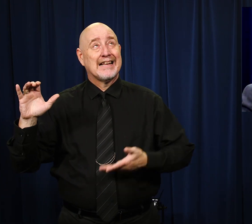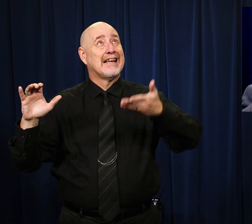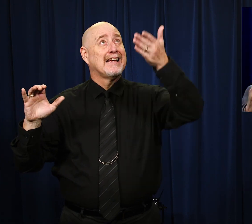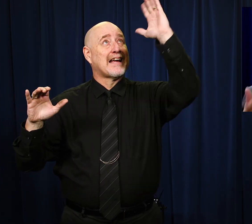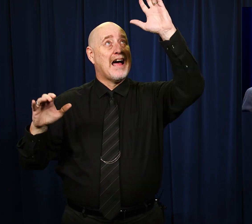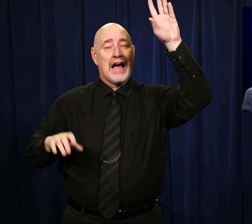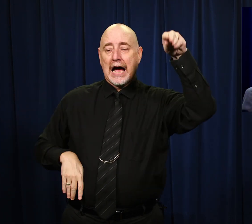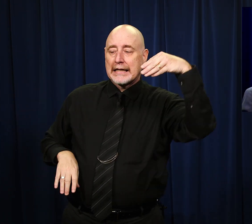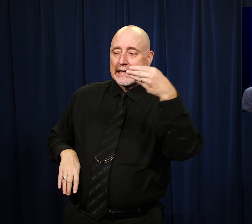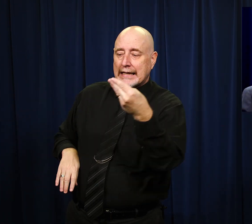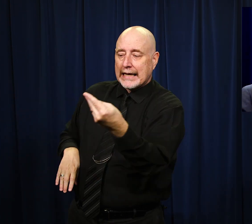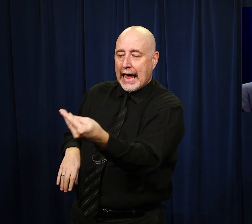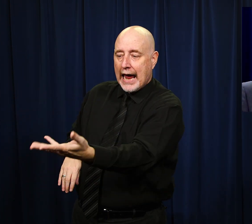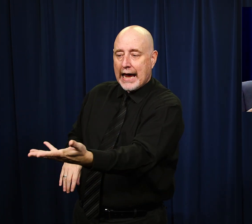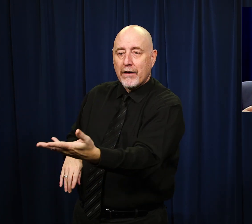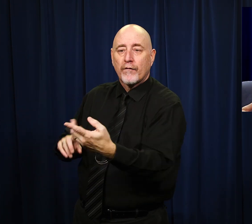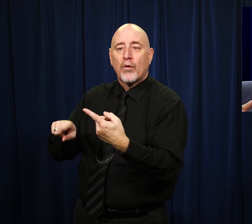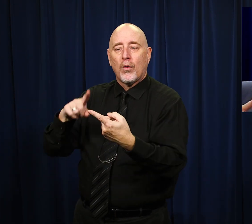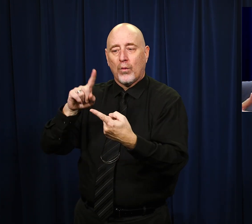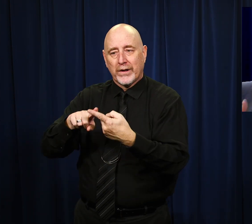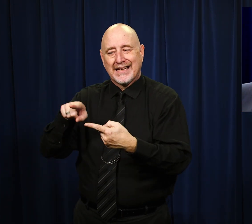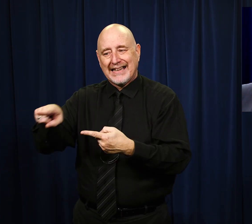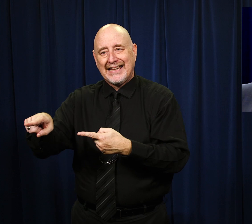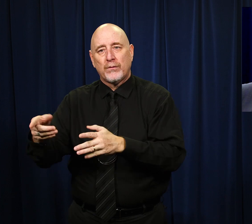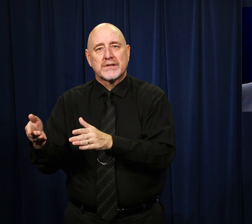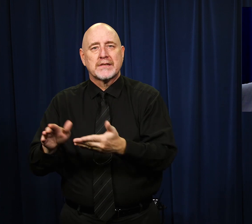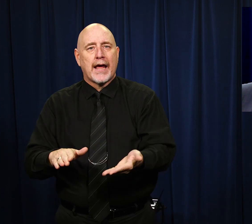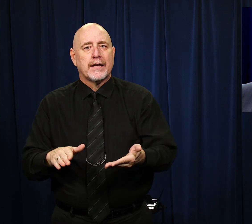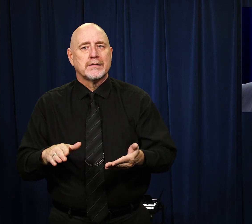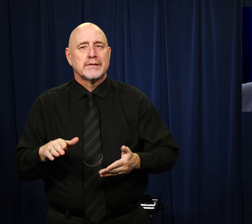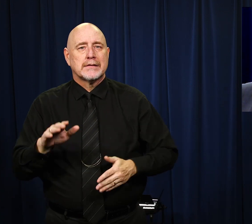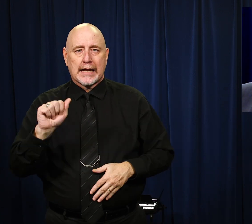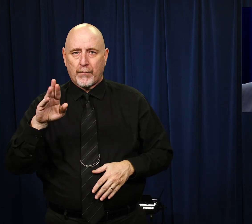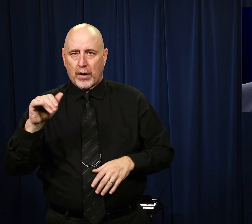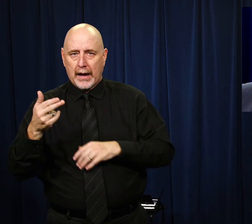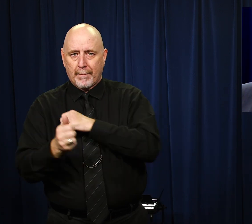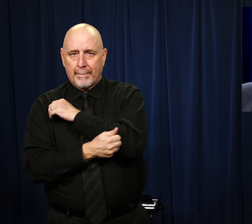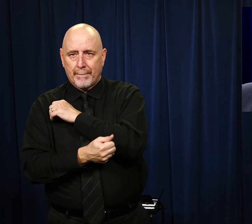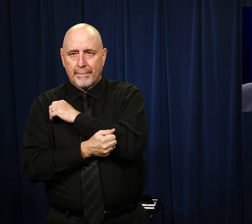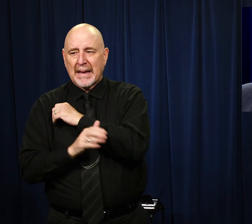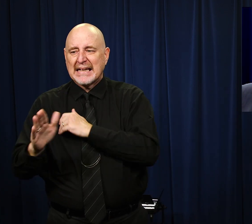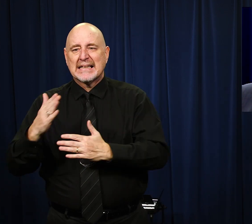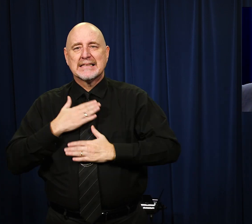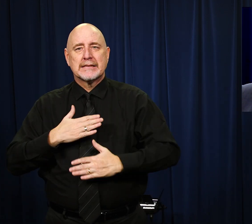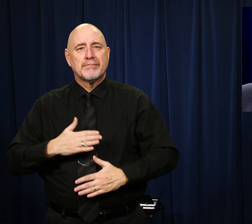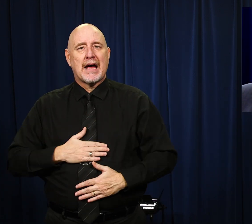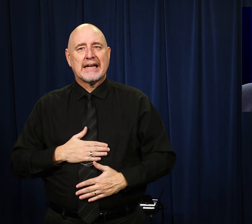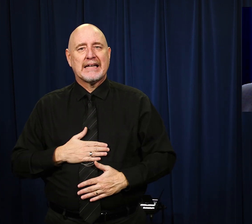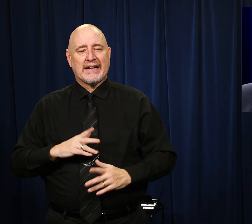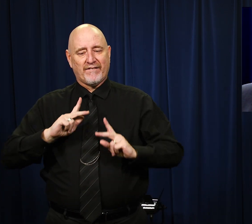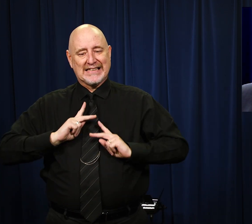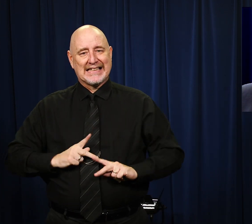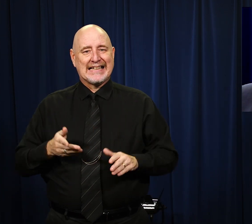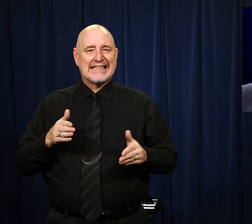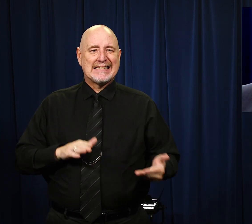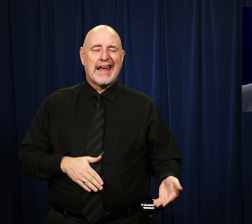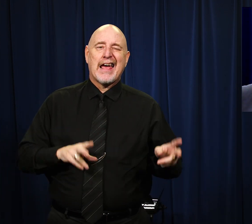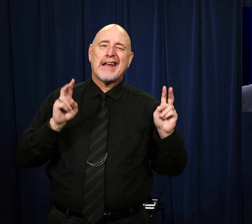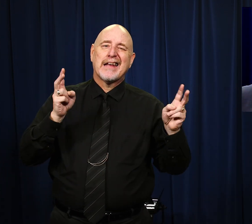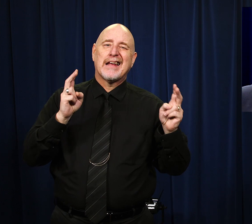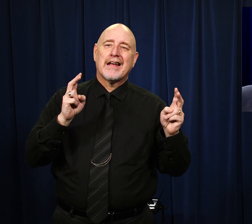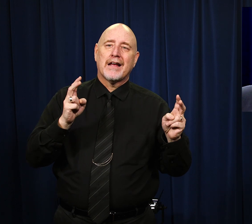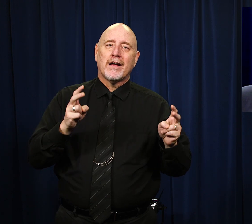to Abraham when Abraham was dead. That is, his body was dead physically as far